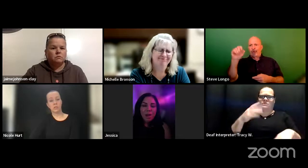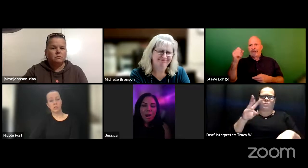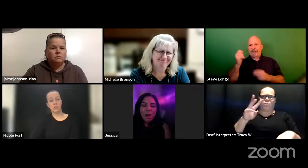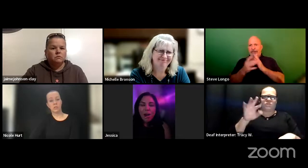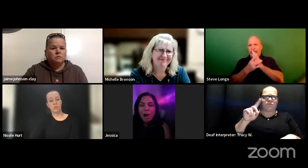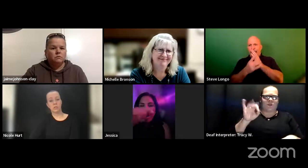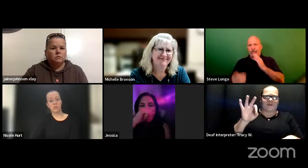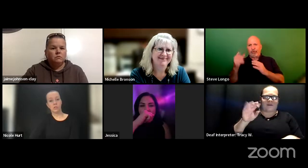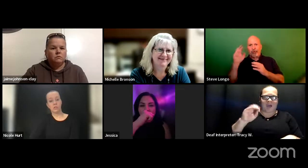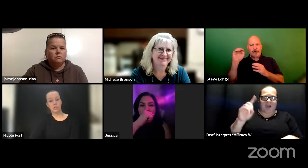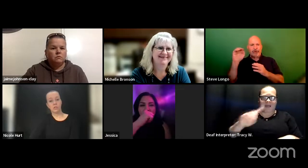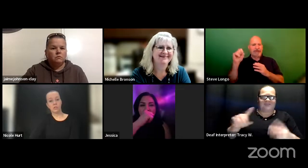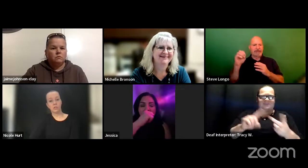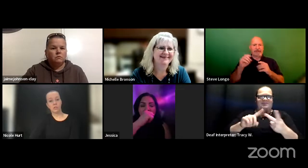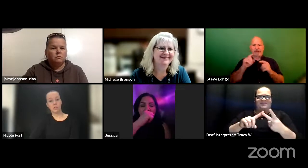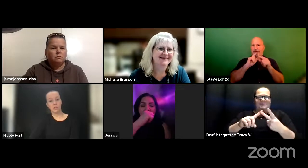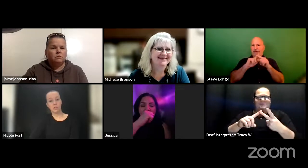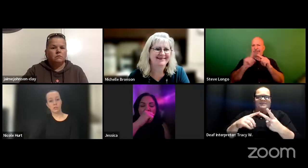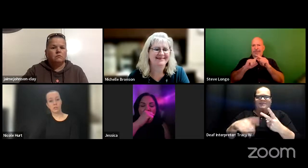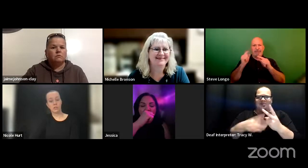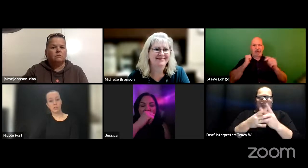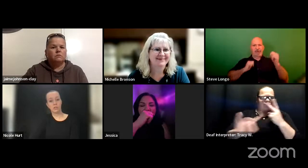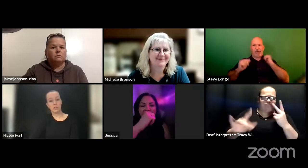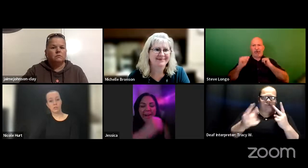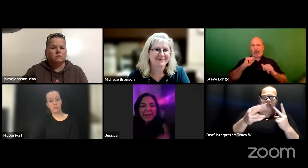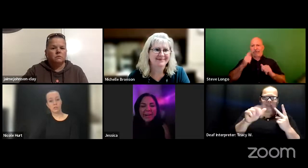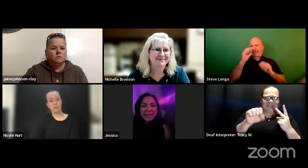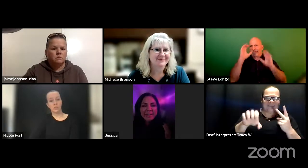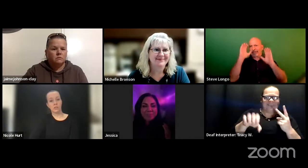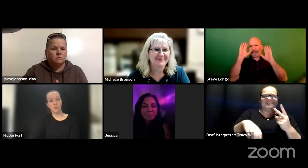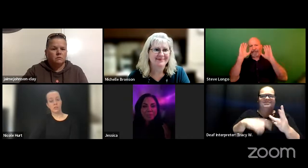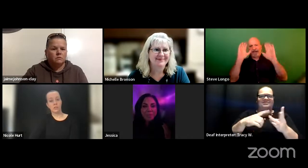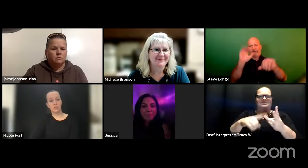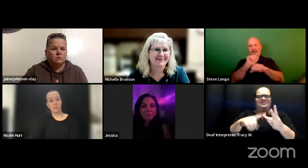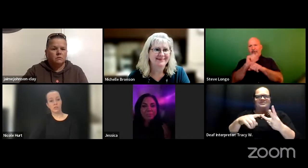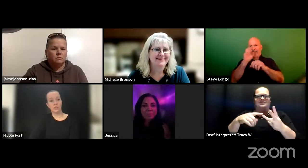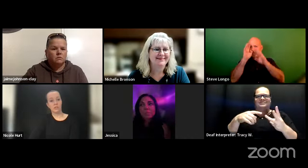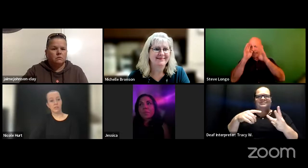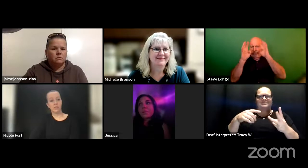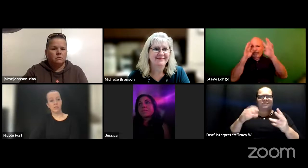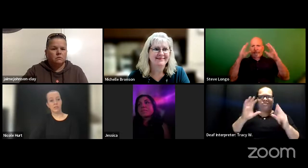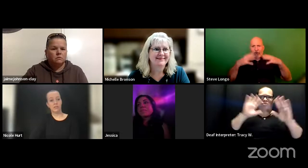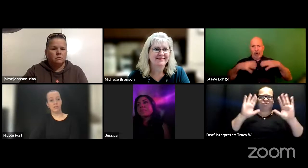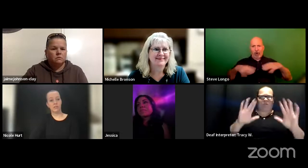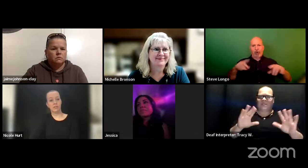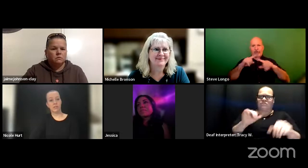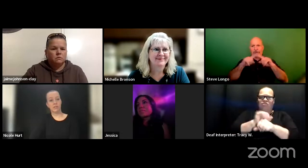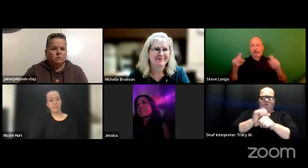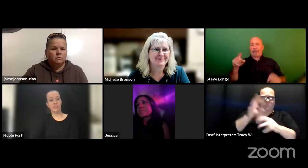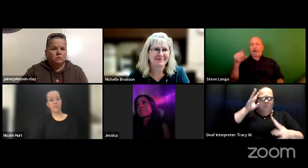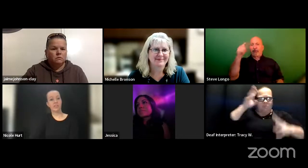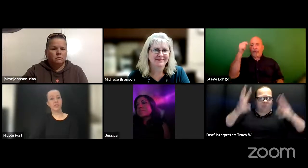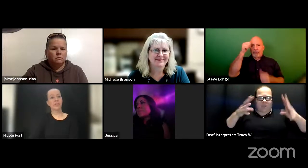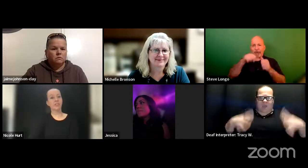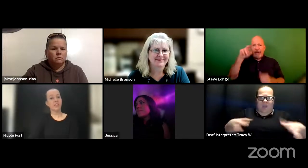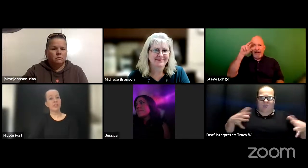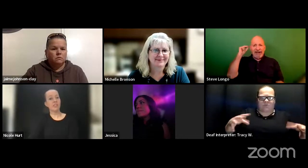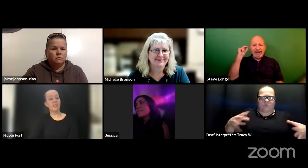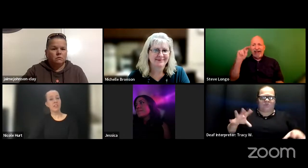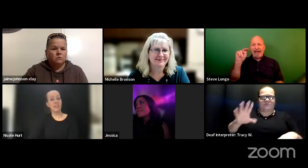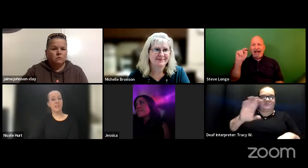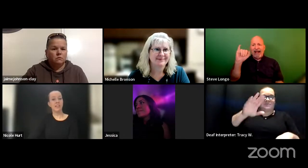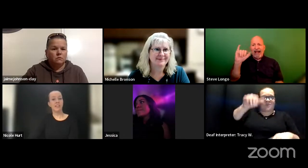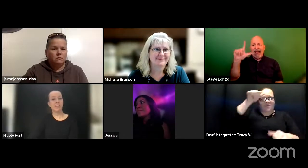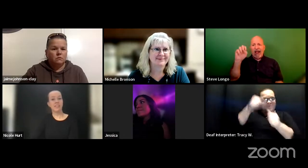do the things she did the way she did them. She was incredibly talented, provided such variety in performance